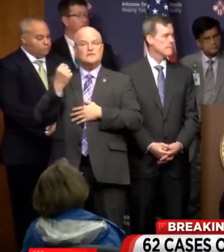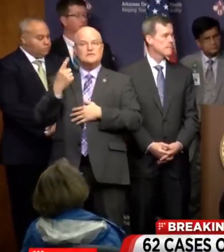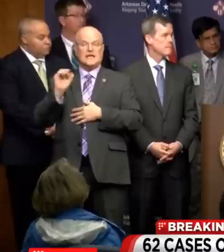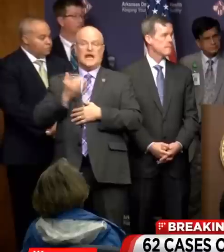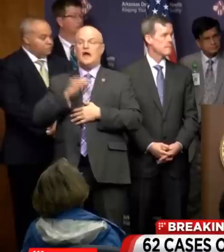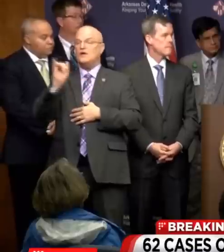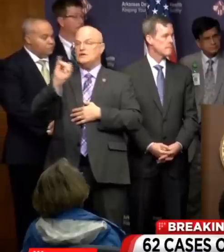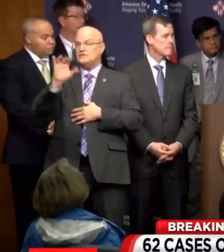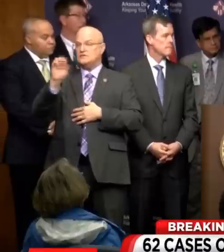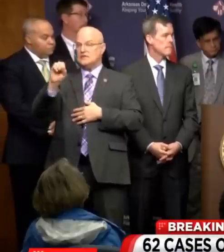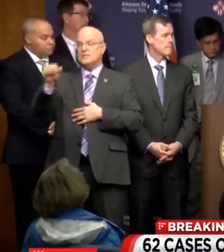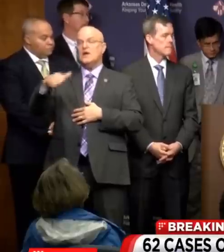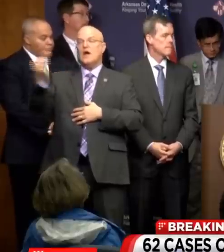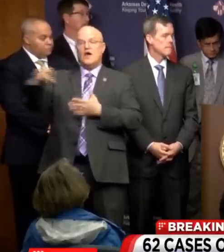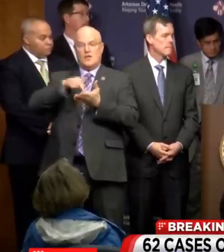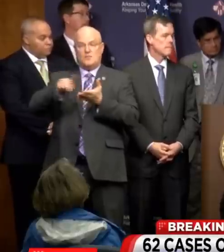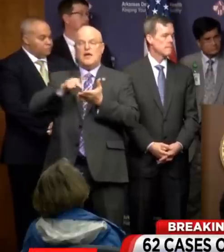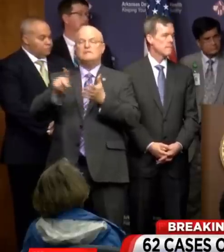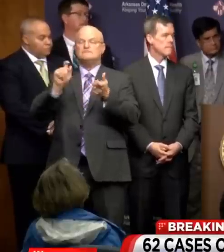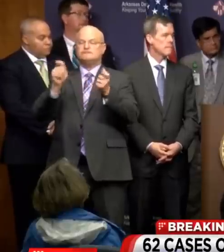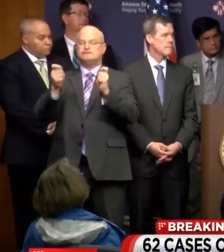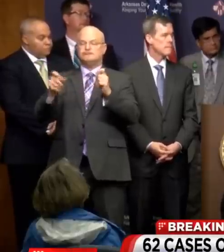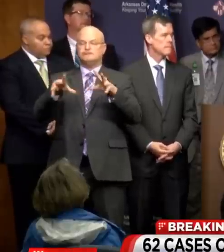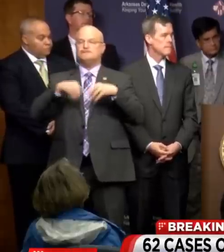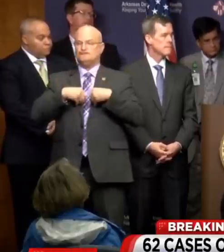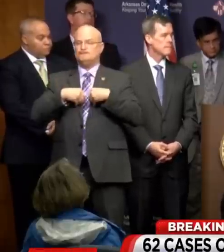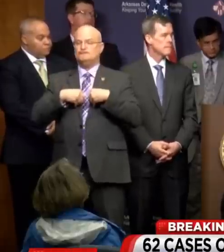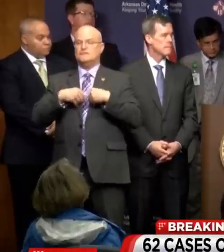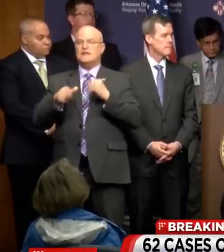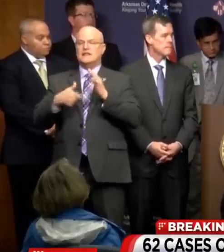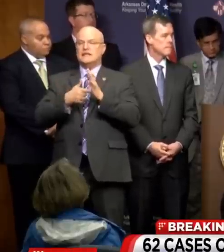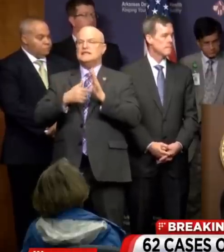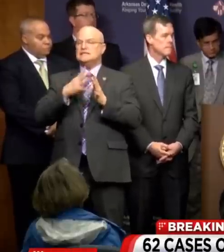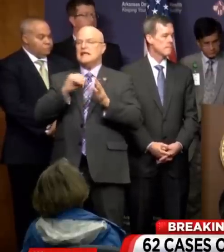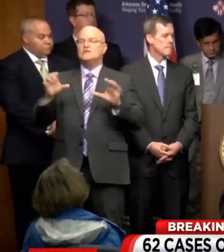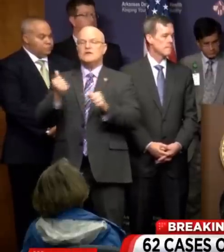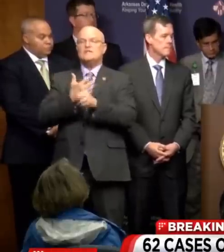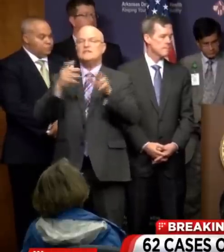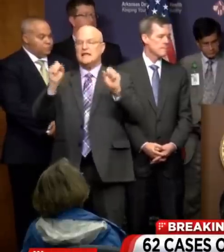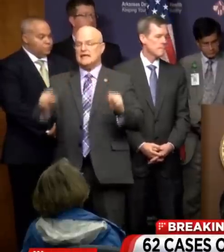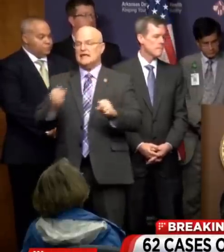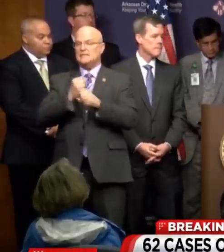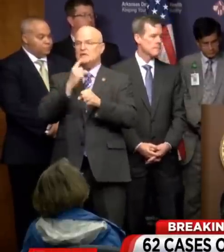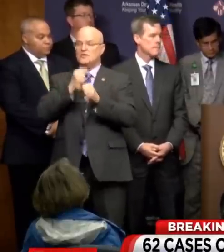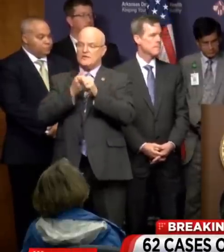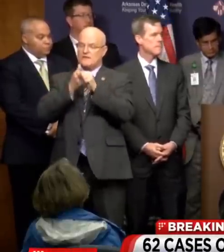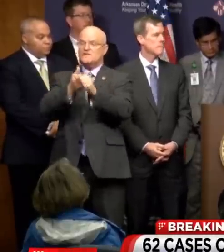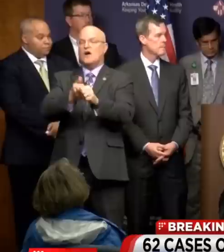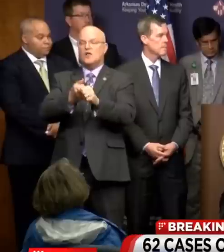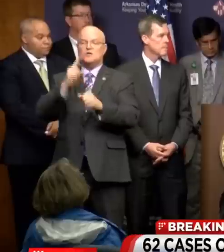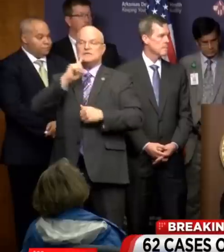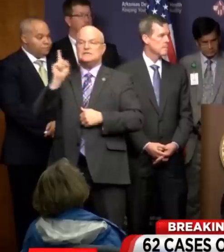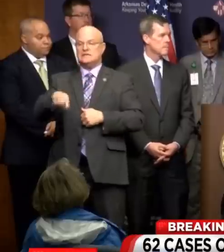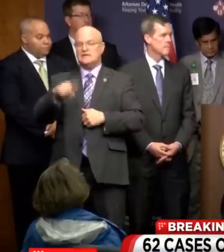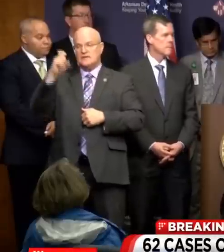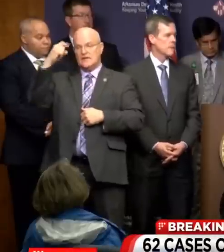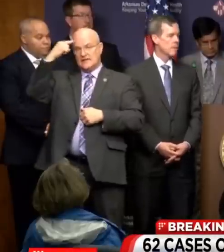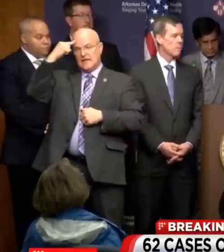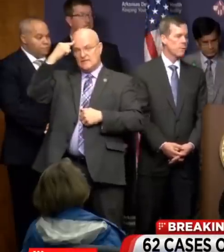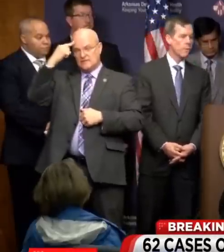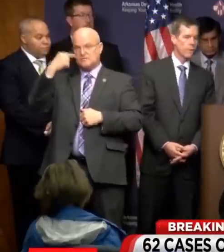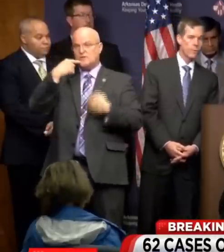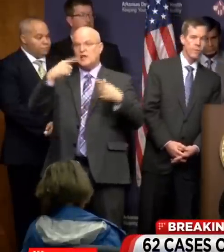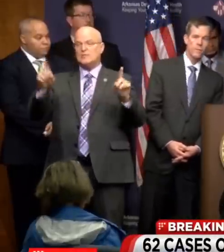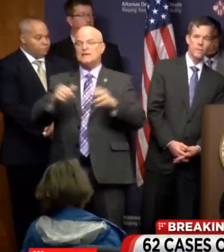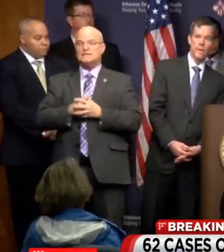our insurance companies and other payers are adjusting to this crisis and are doing everything they can to make sure they're following the directives of Governor Hutchinson's proclamation.